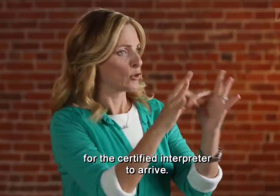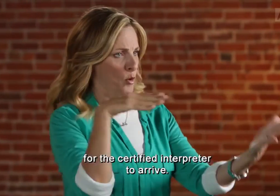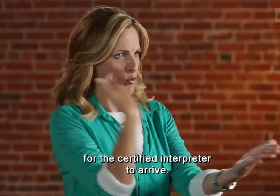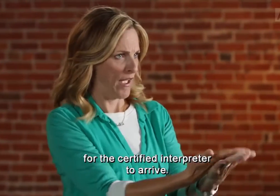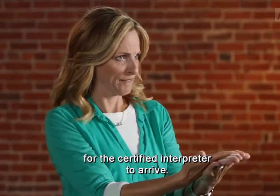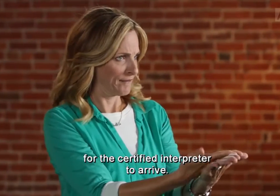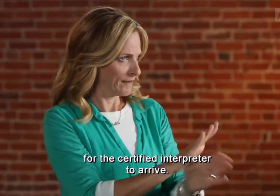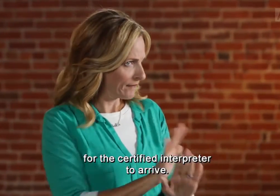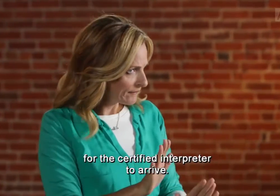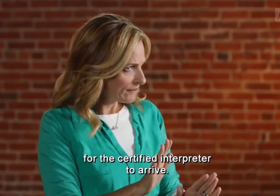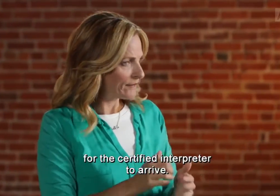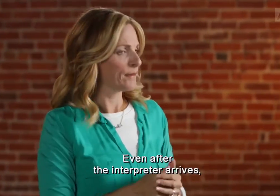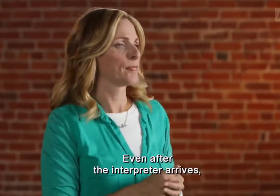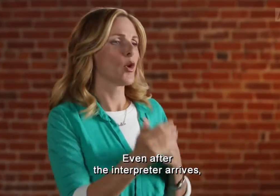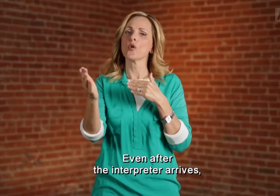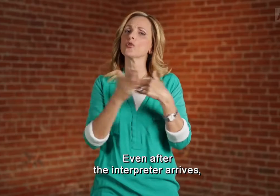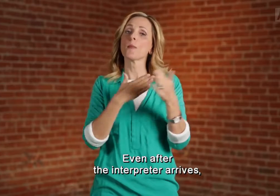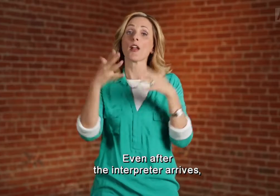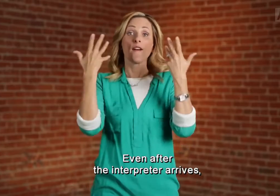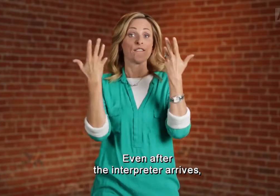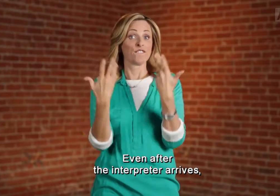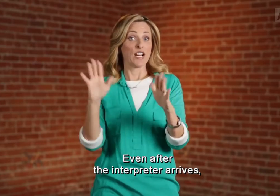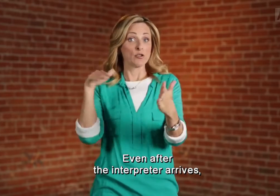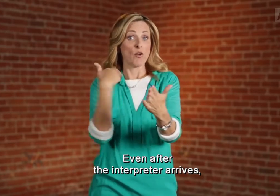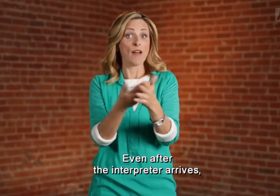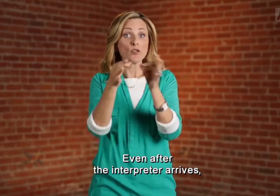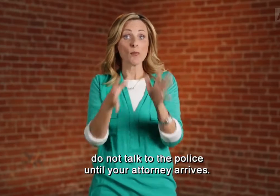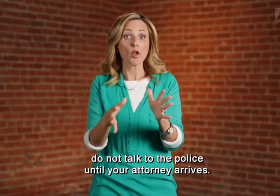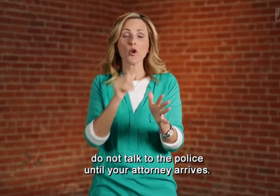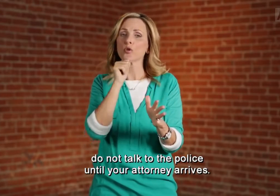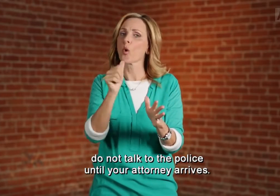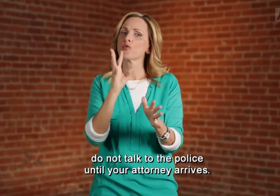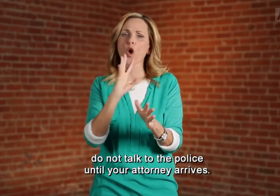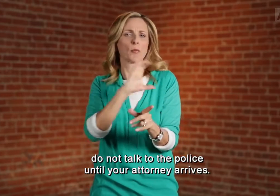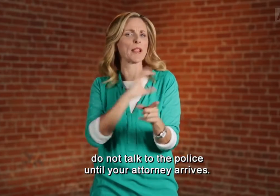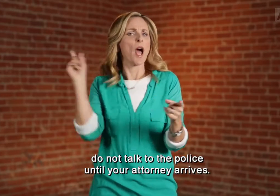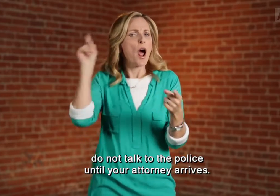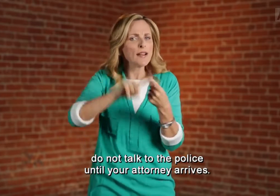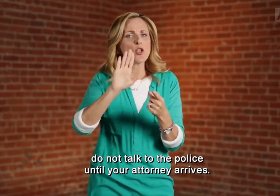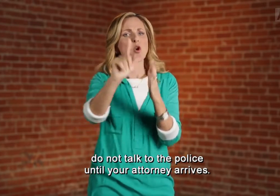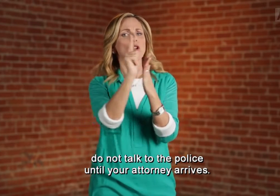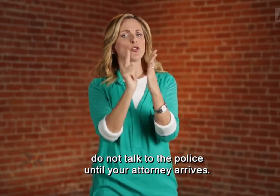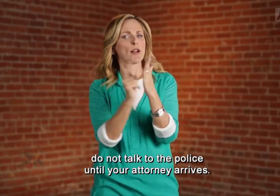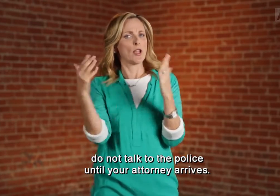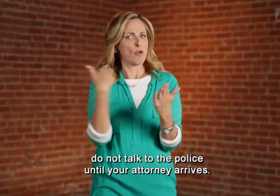for the certified interpreter to arrive. Even after the interpreter arrives, do not talk to the police until your attorney